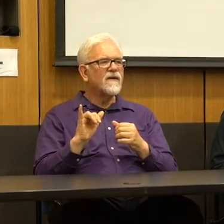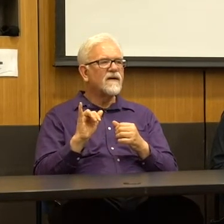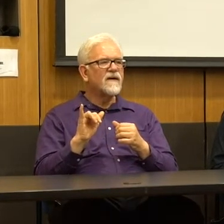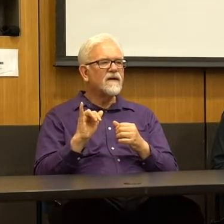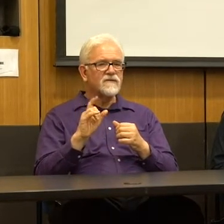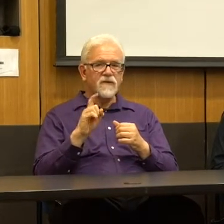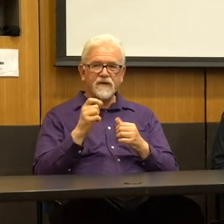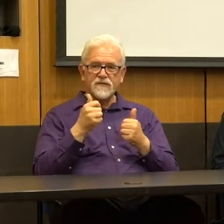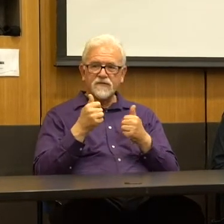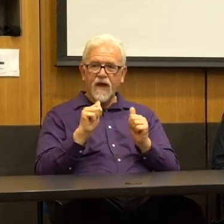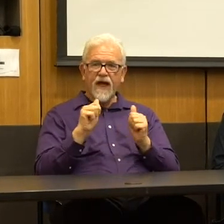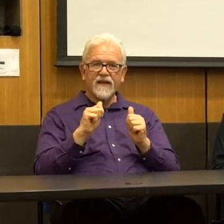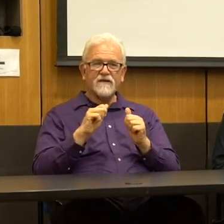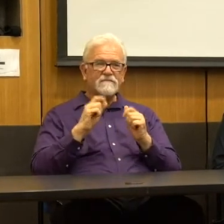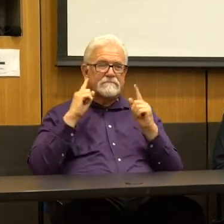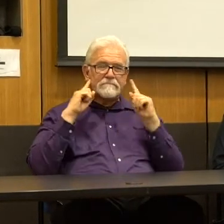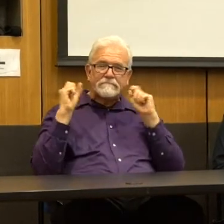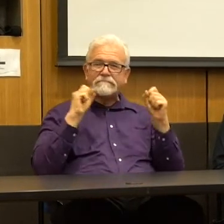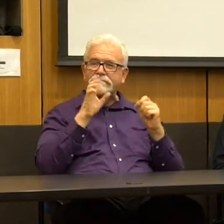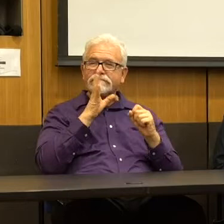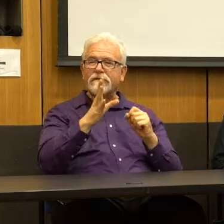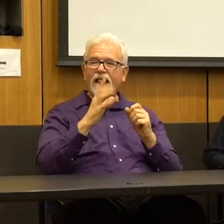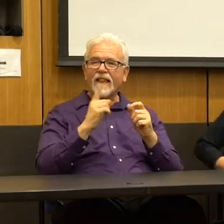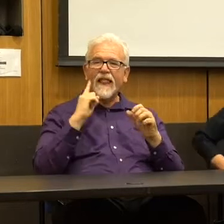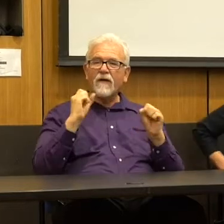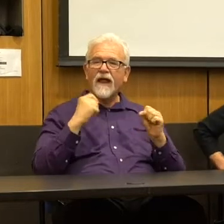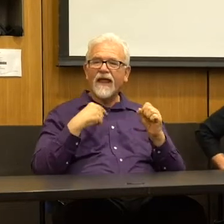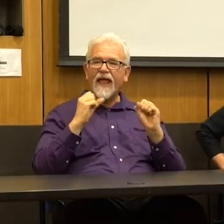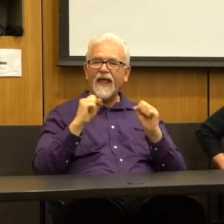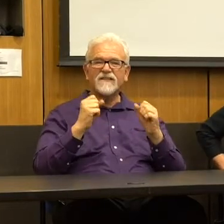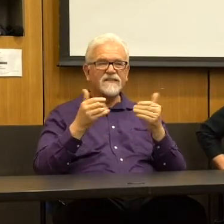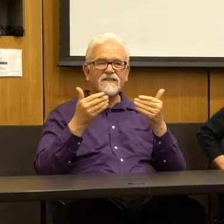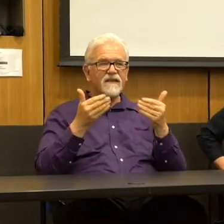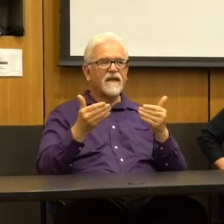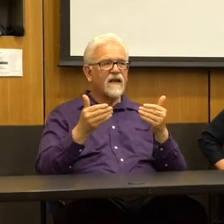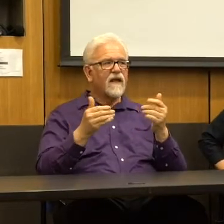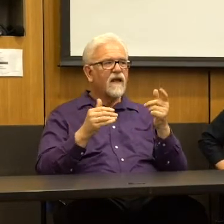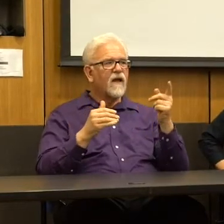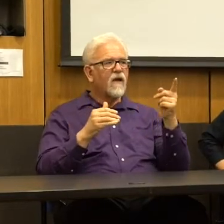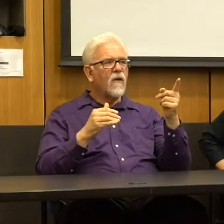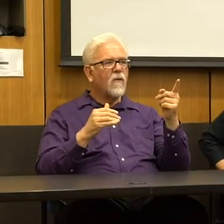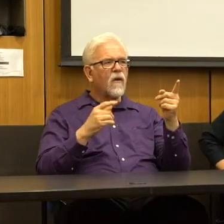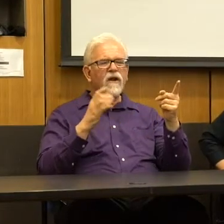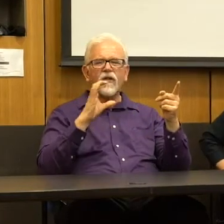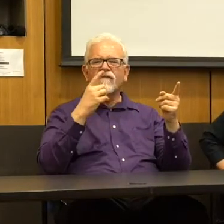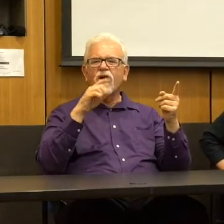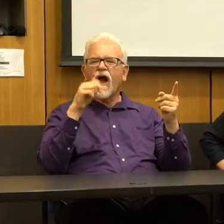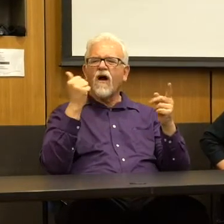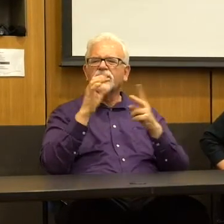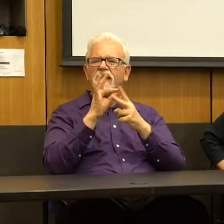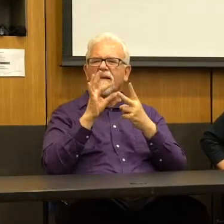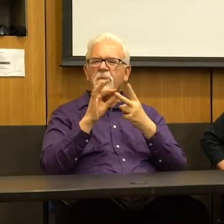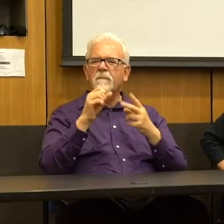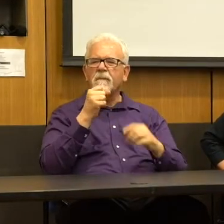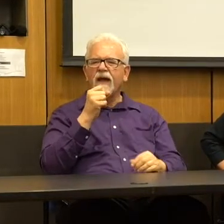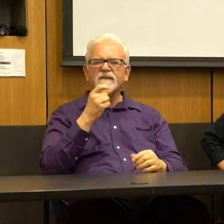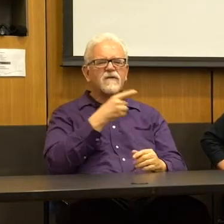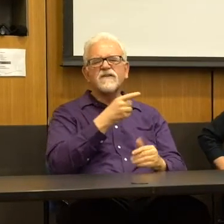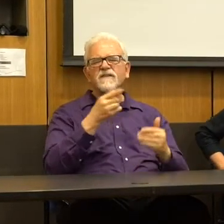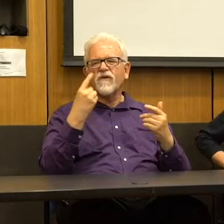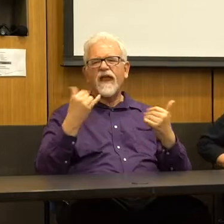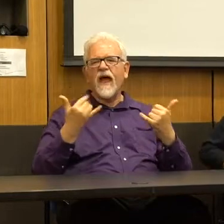shall I try to project as loud as I can? And maybe I should just push forward. We're looking on alternate mic options right now. So for now, yes.